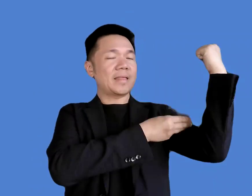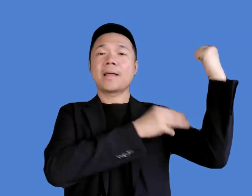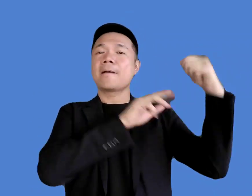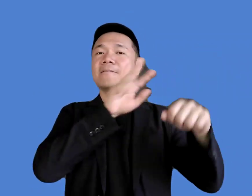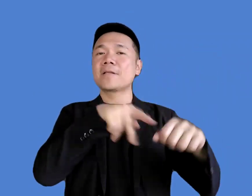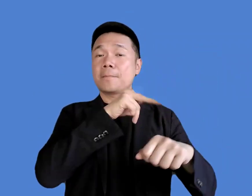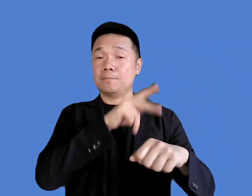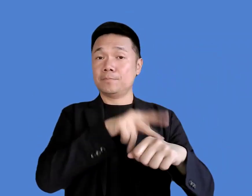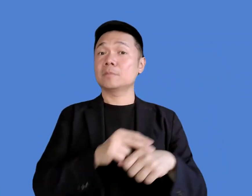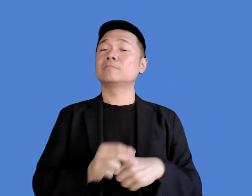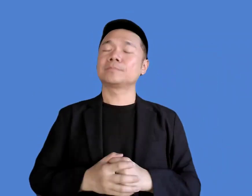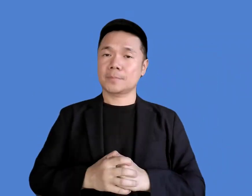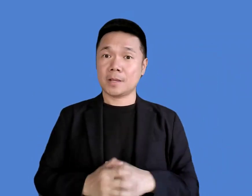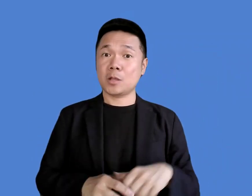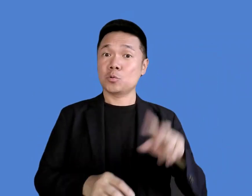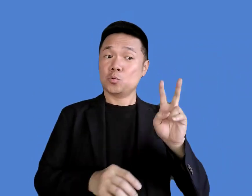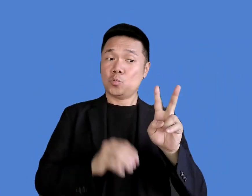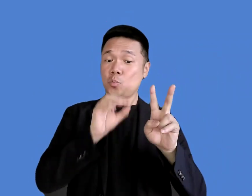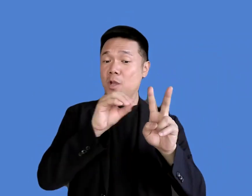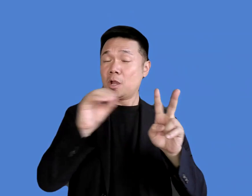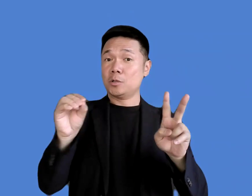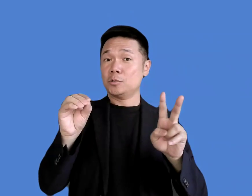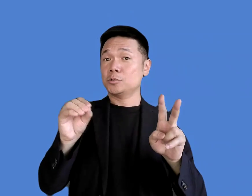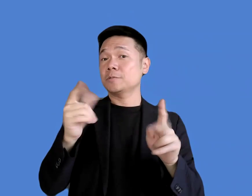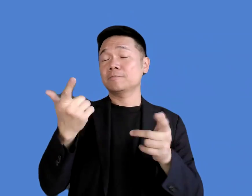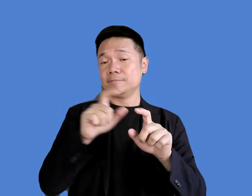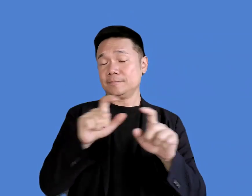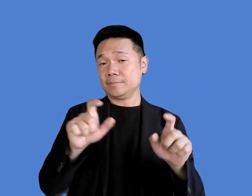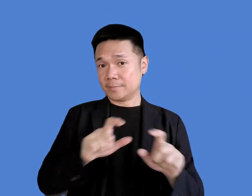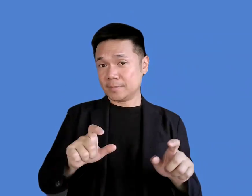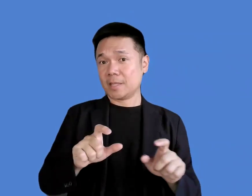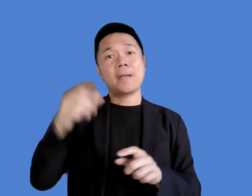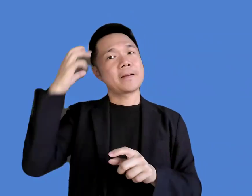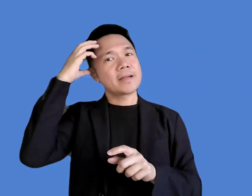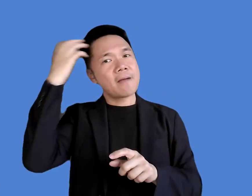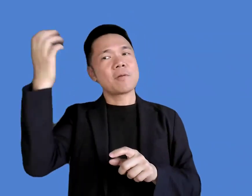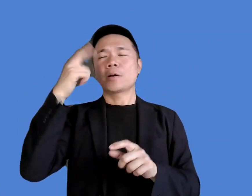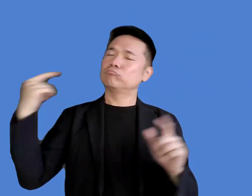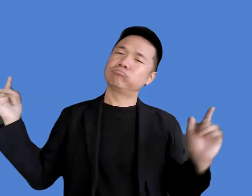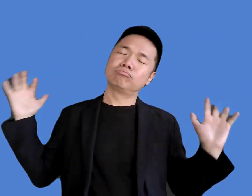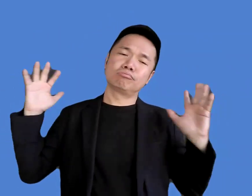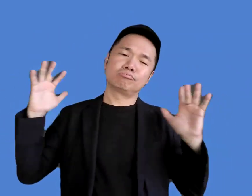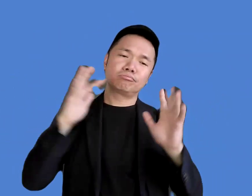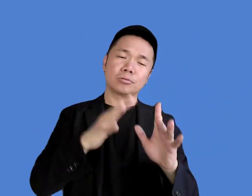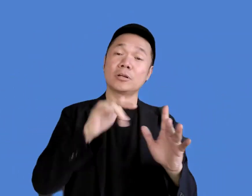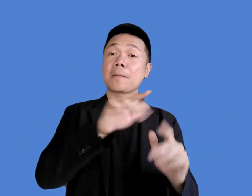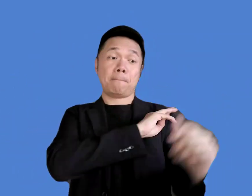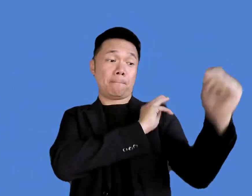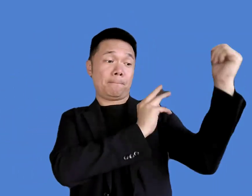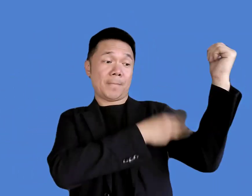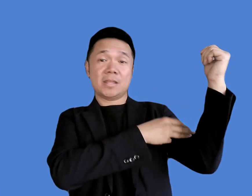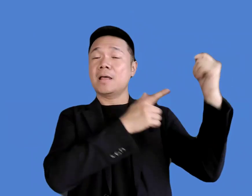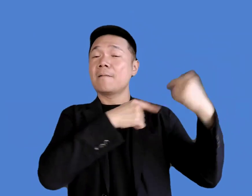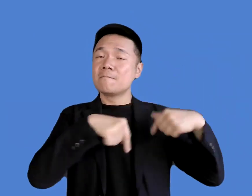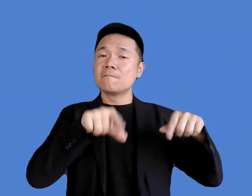nearly 200 public and private stakeholders to reflect on and discuss where we stand